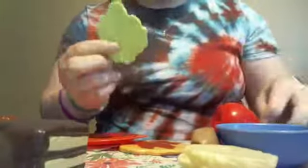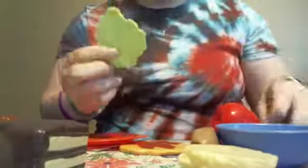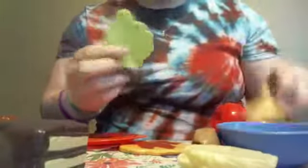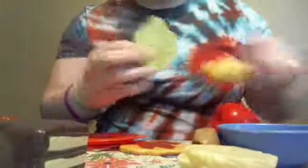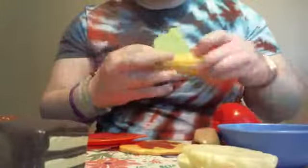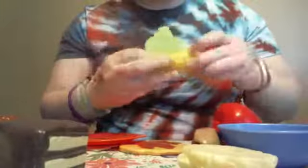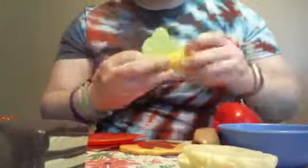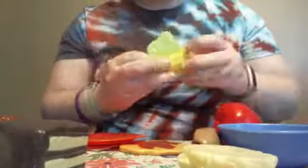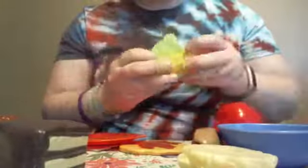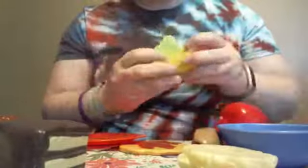one, this one.